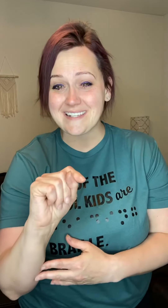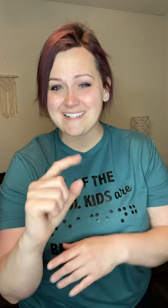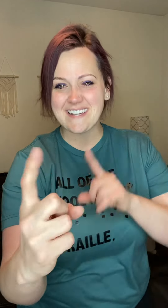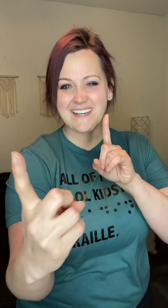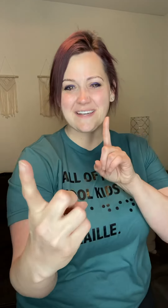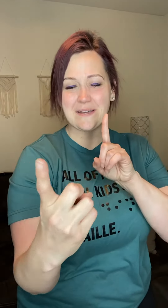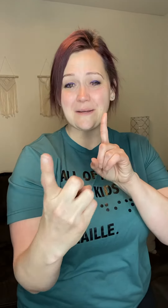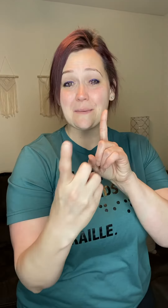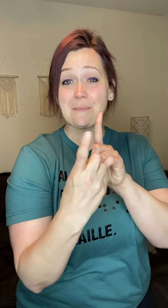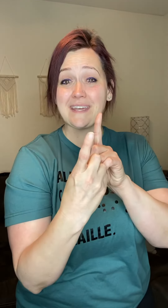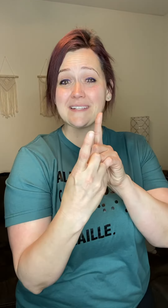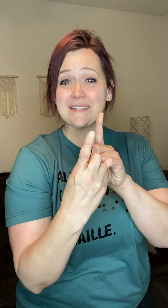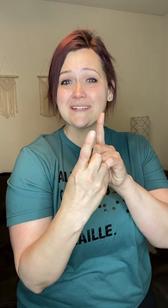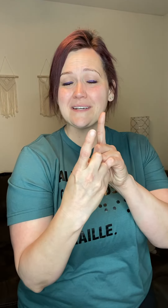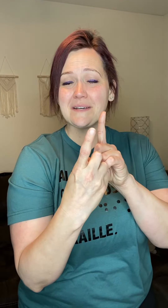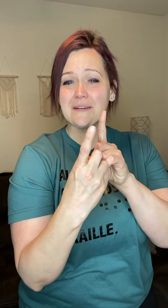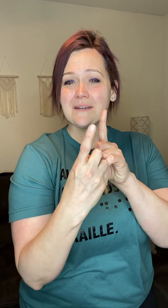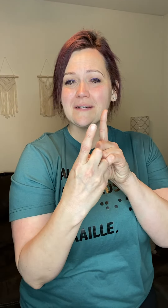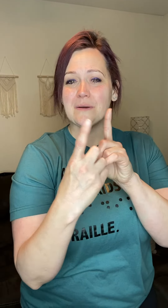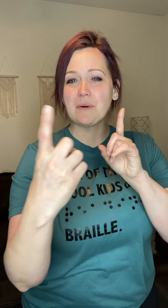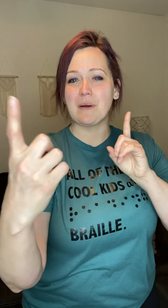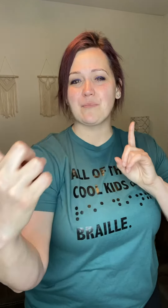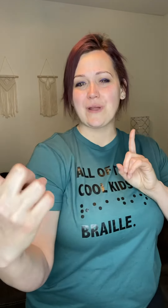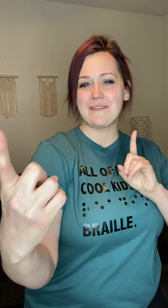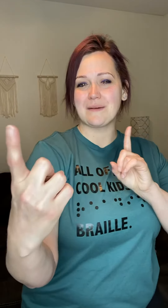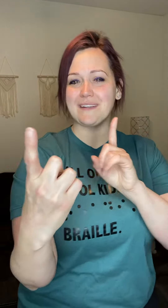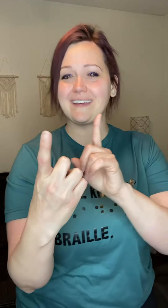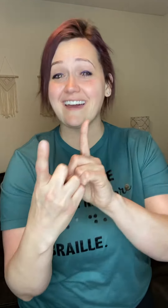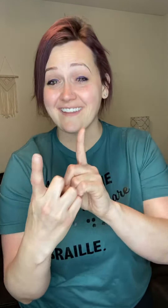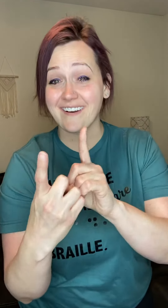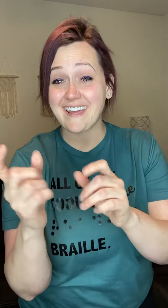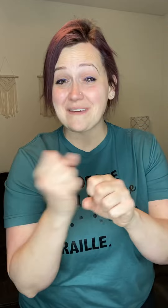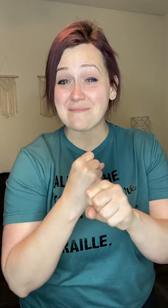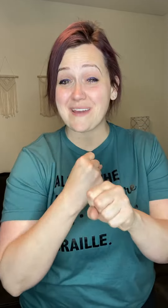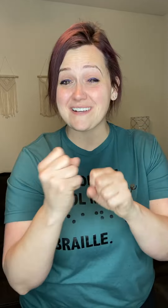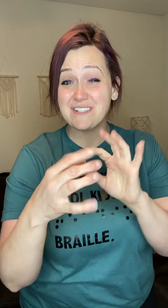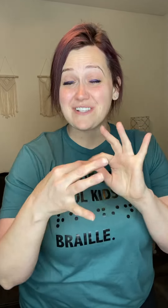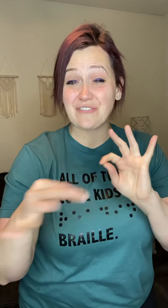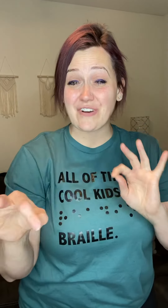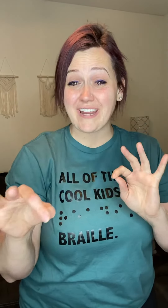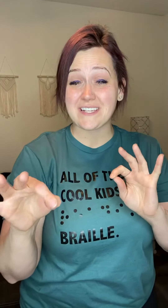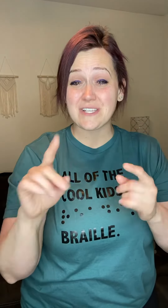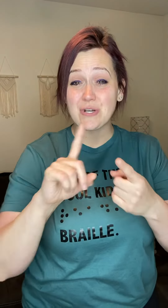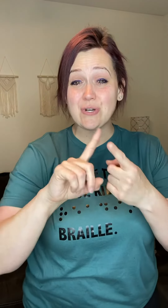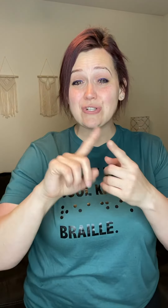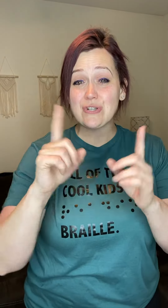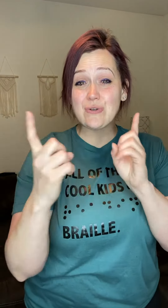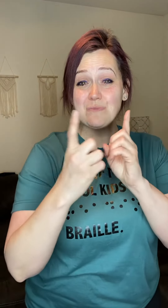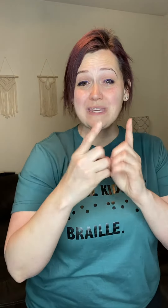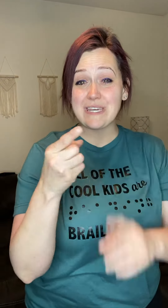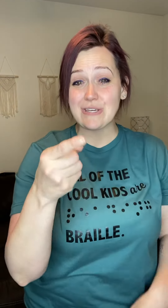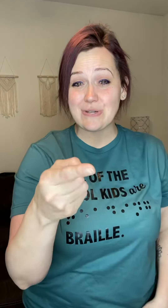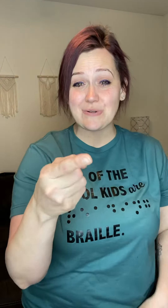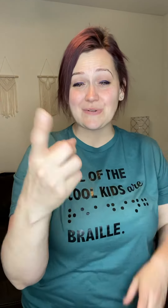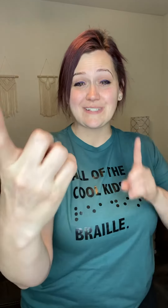meet. Meet. But by bringing them together, it makes the phrase to meet you.